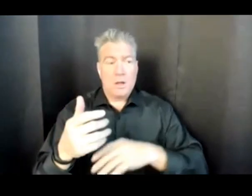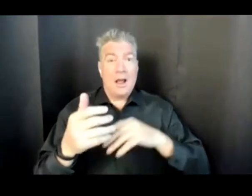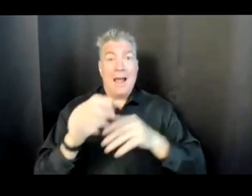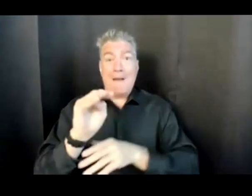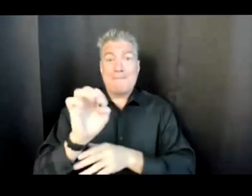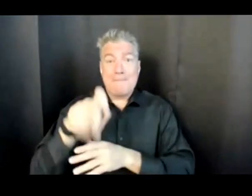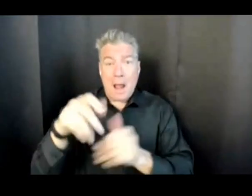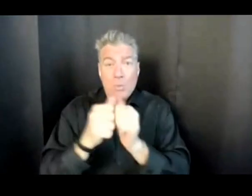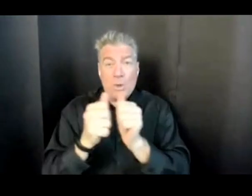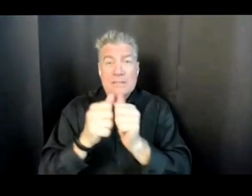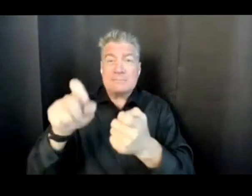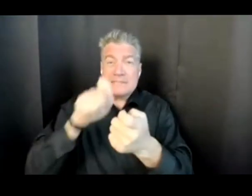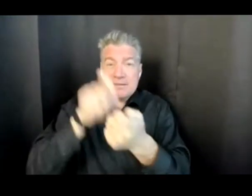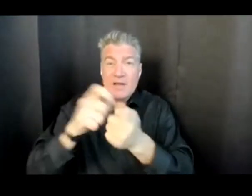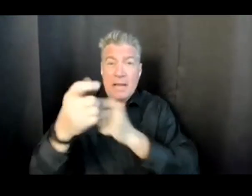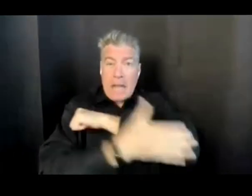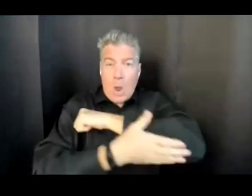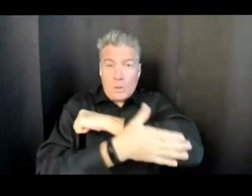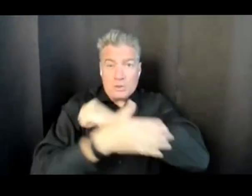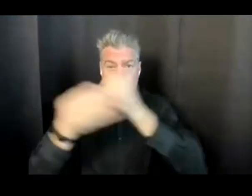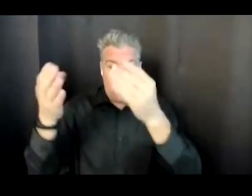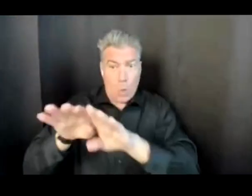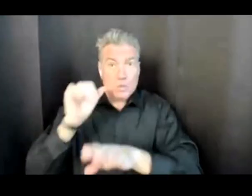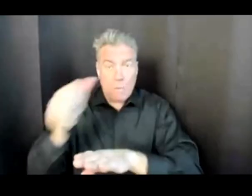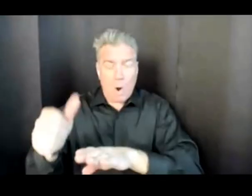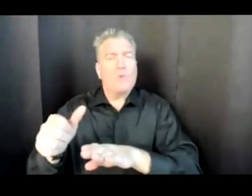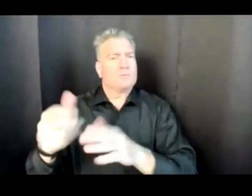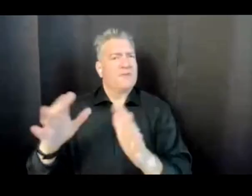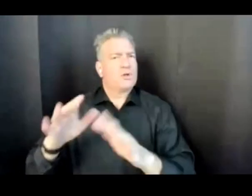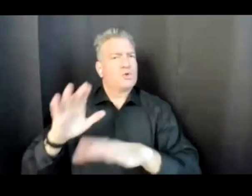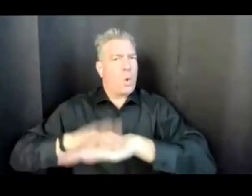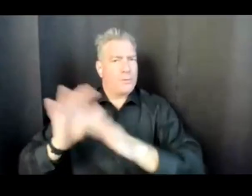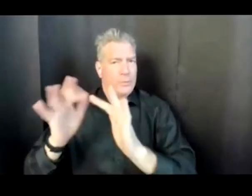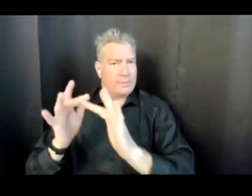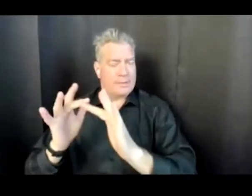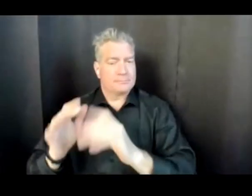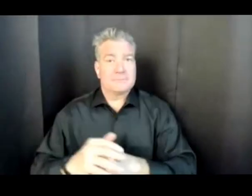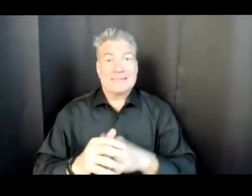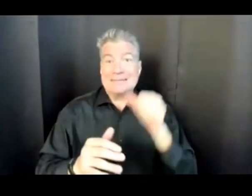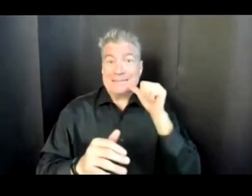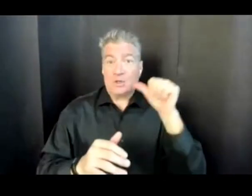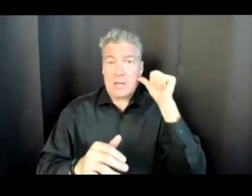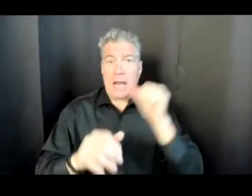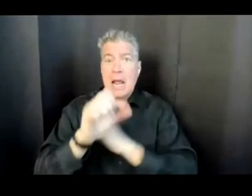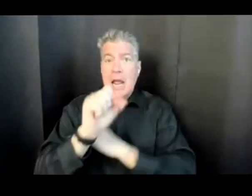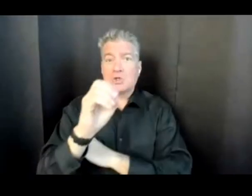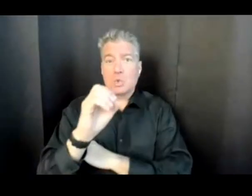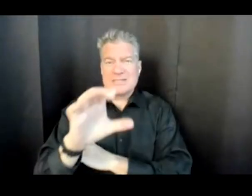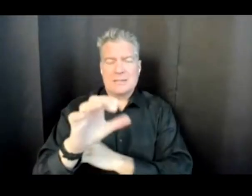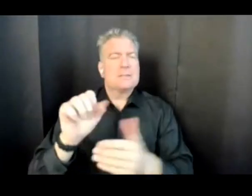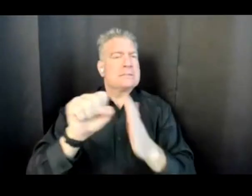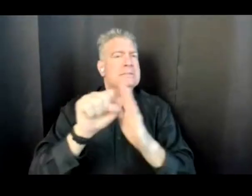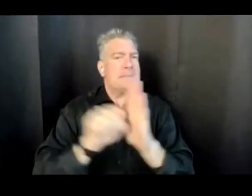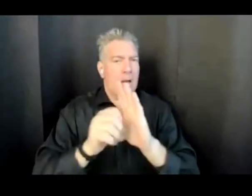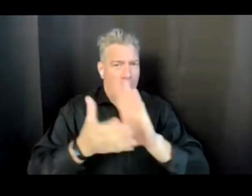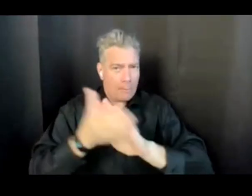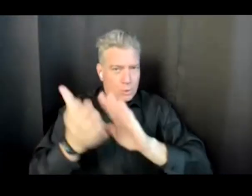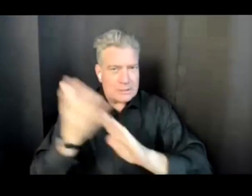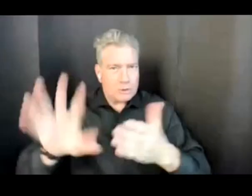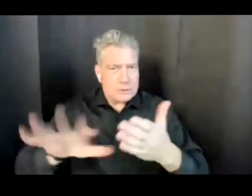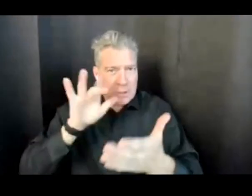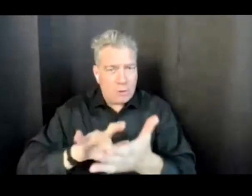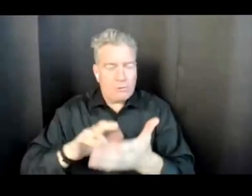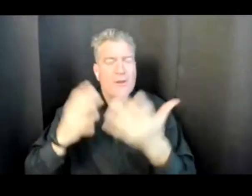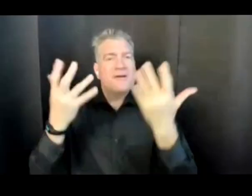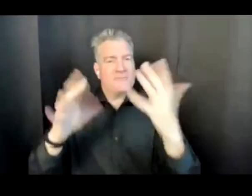our website. As of yesterday, the State Operations Center, SOC, has been operating at a